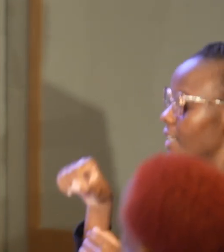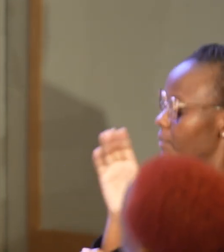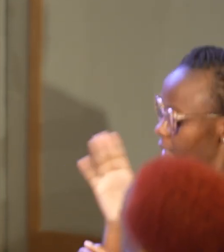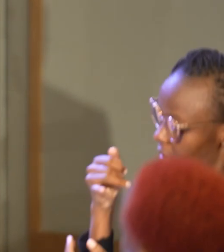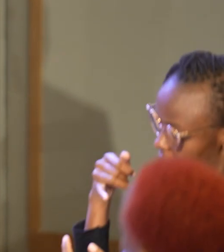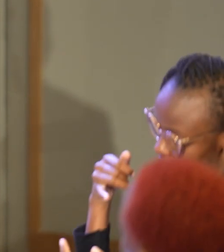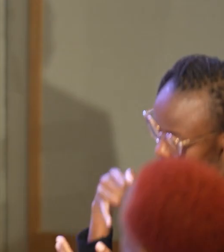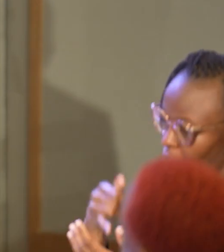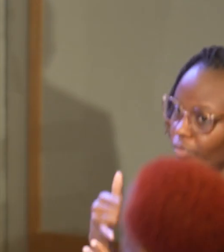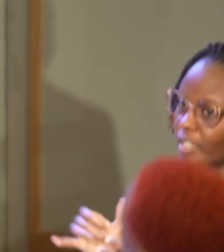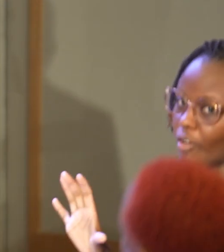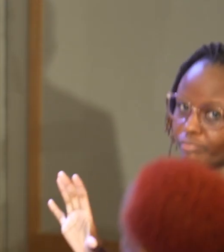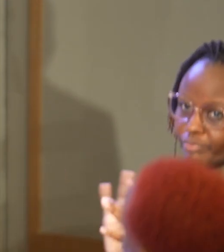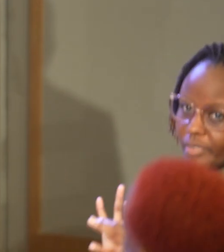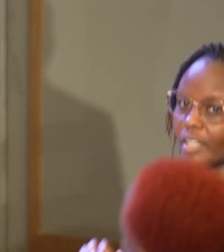in. Now,